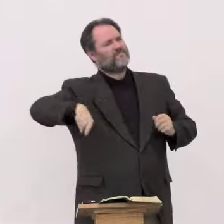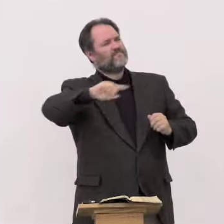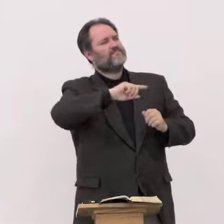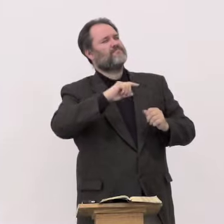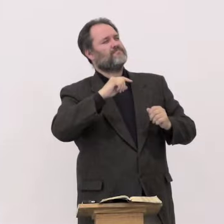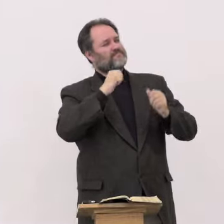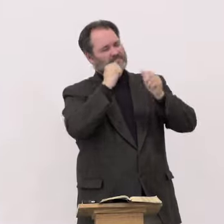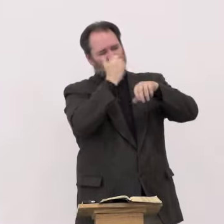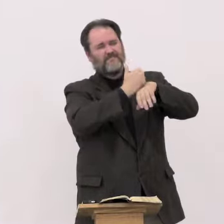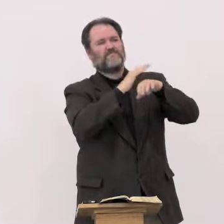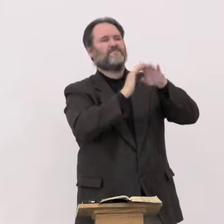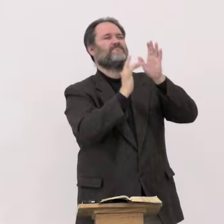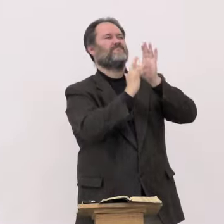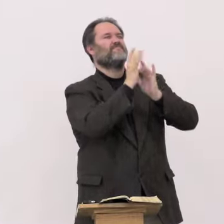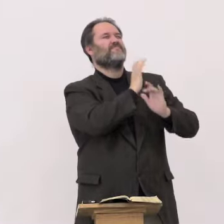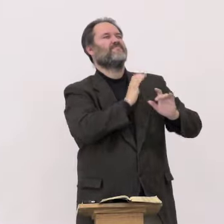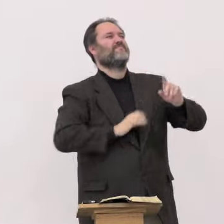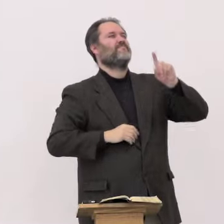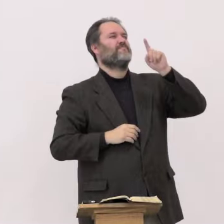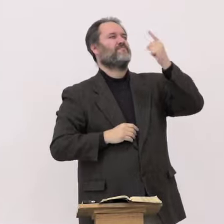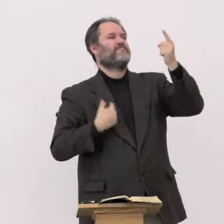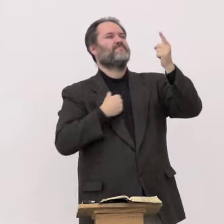Lord, be with us. Help us.